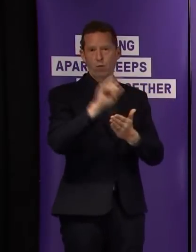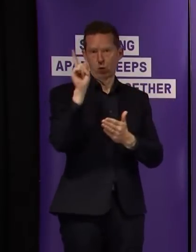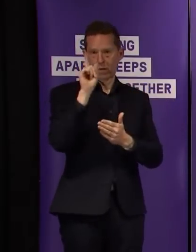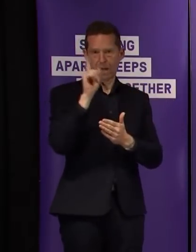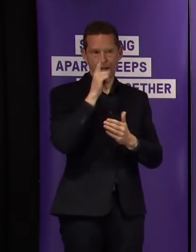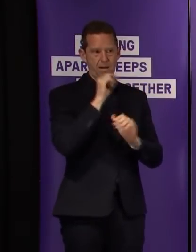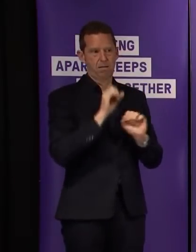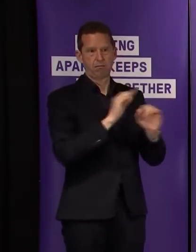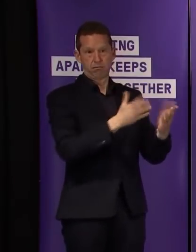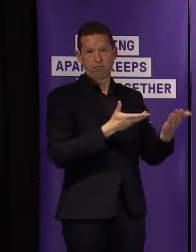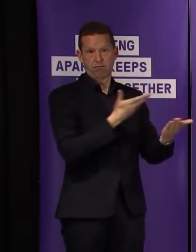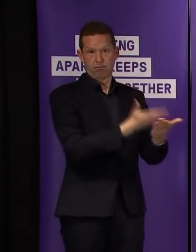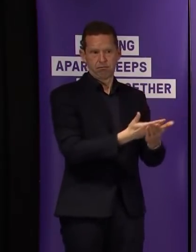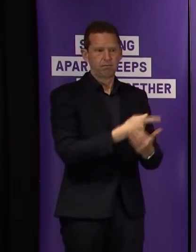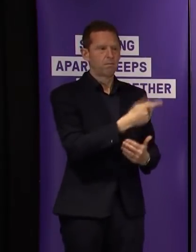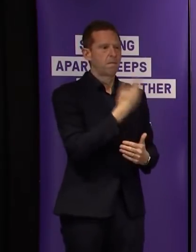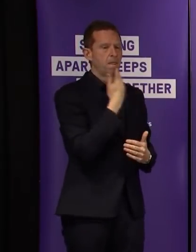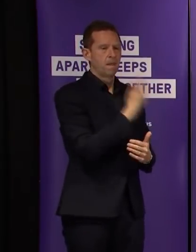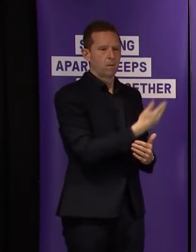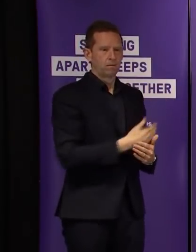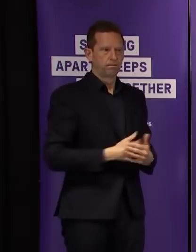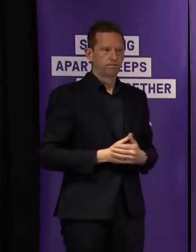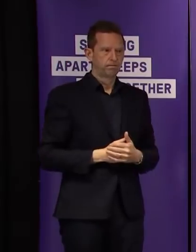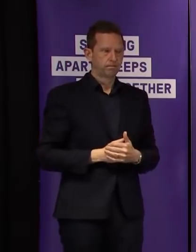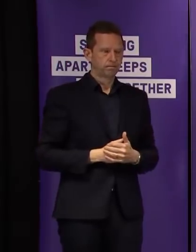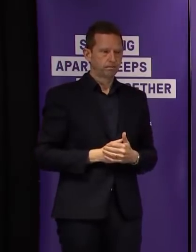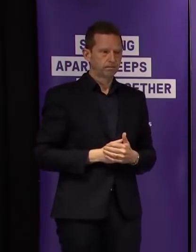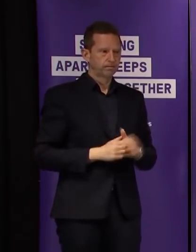you some more stuff, we will.